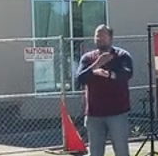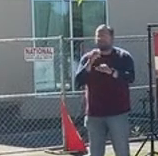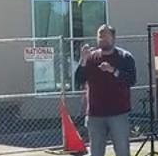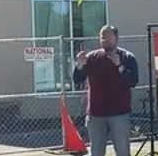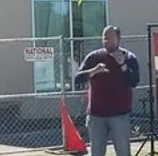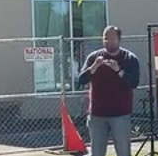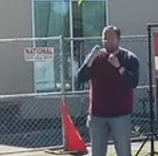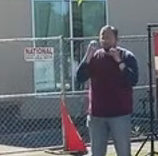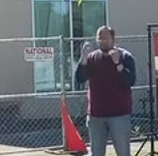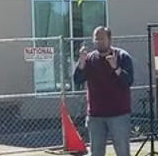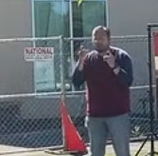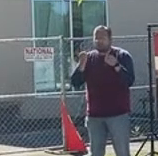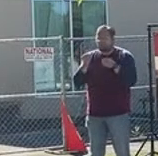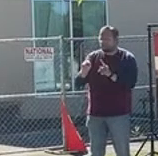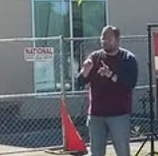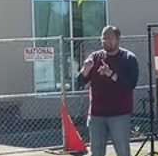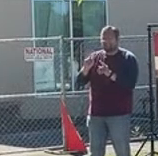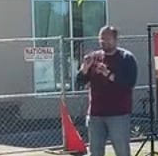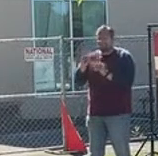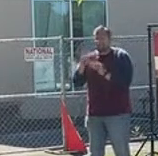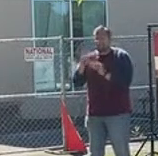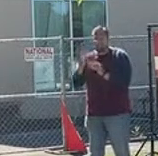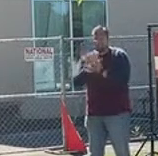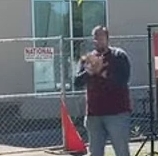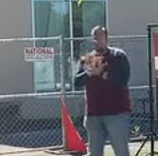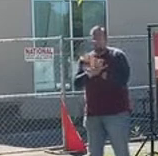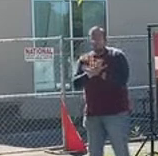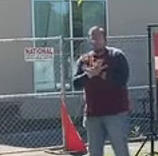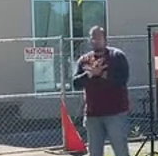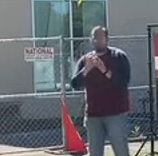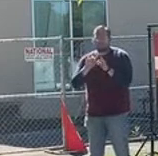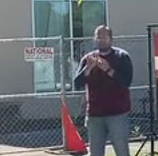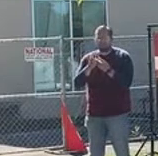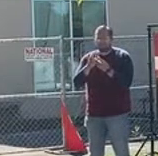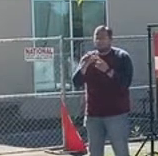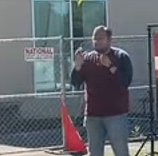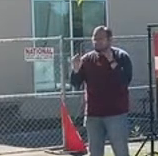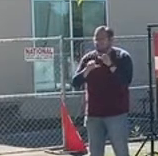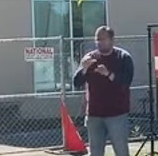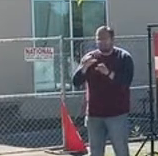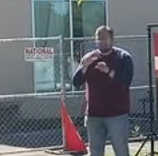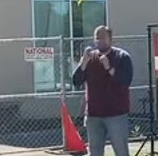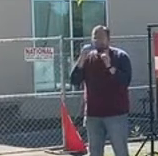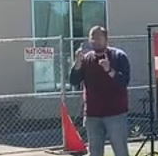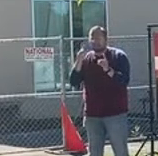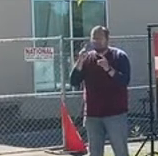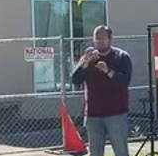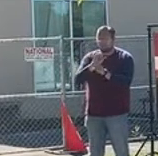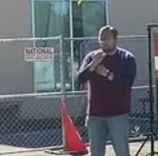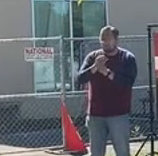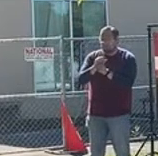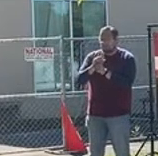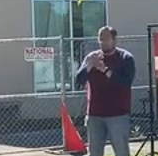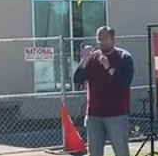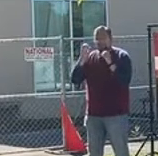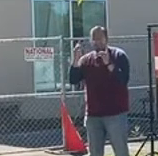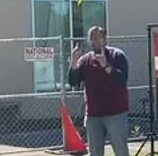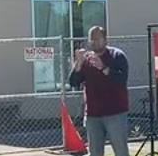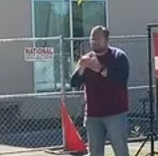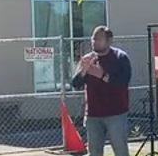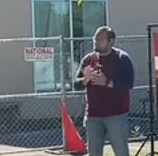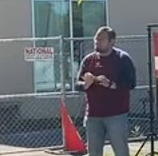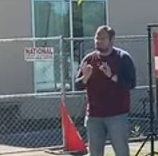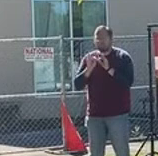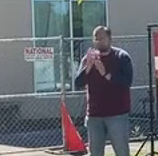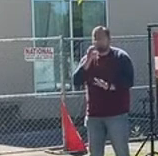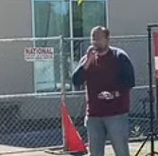opportunities in secondary schools in the district. And this science education and career technical education is so important for our young folks. It's